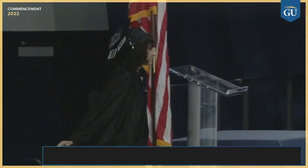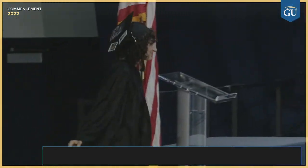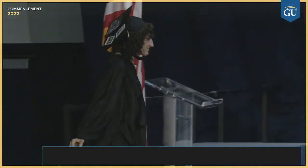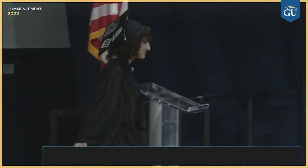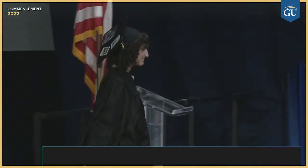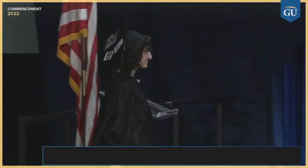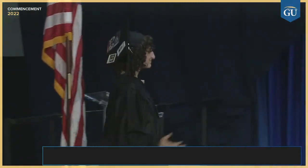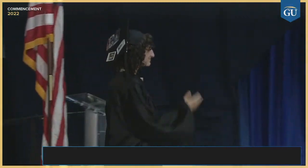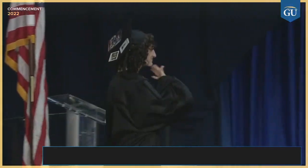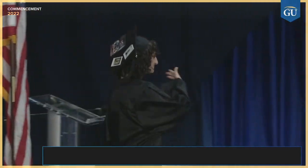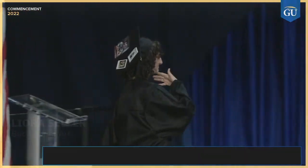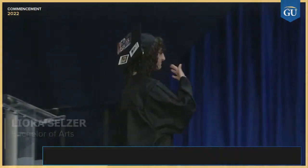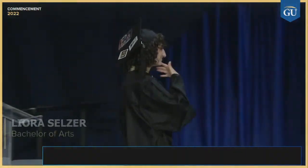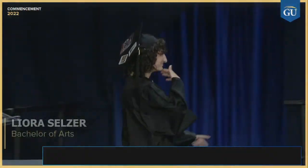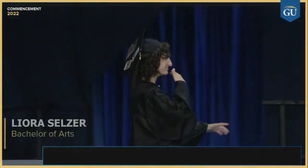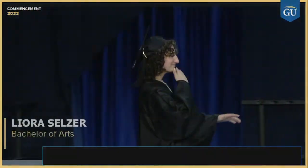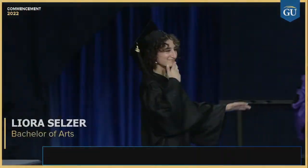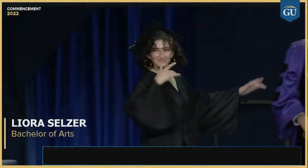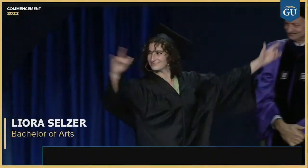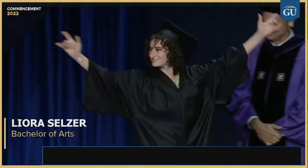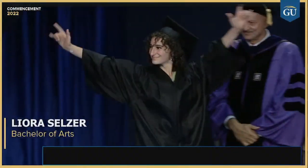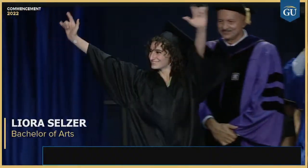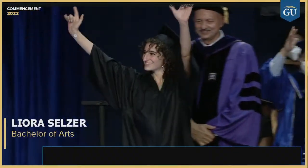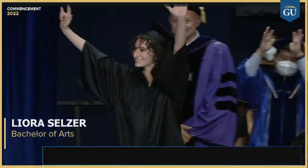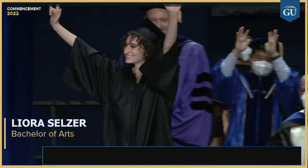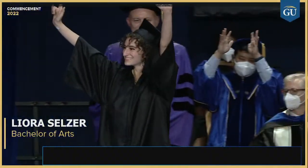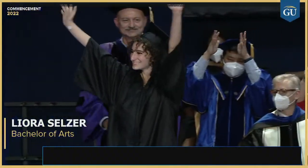Leora Seltzer, Bachelor of Arts.